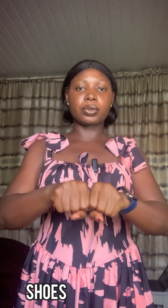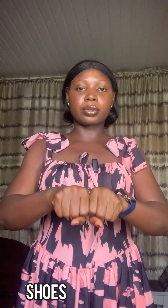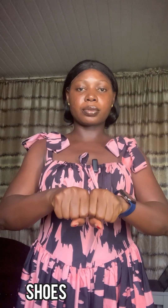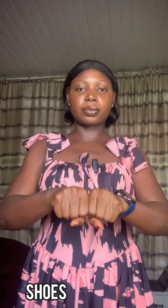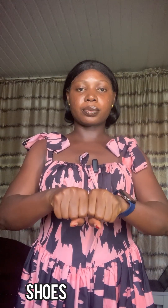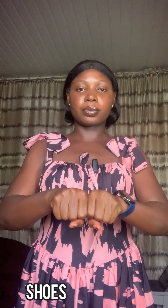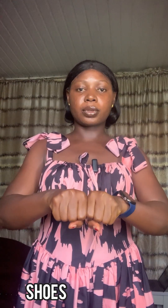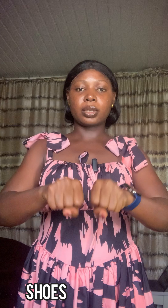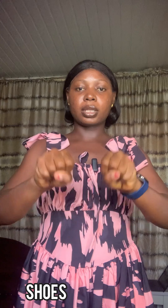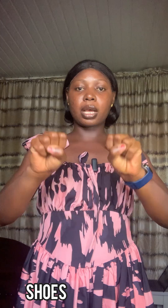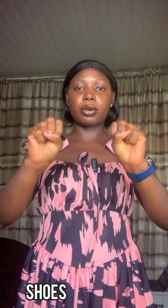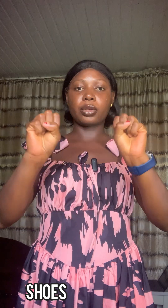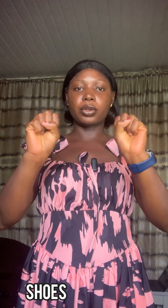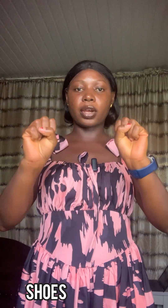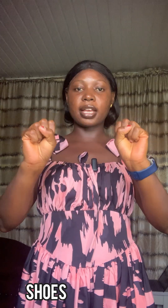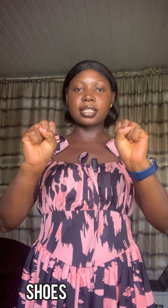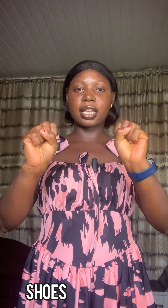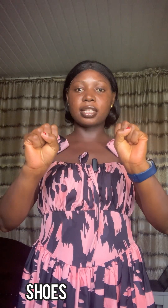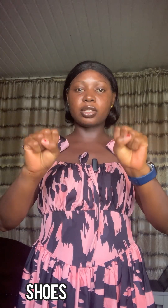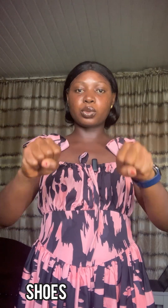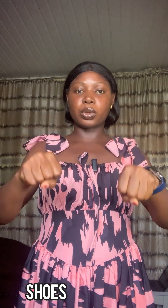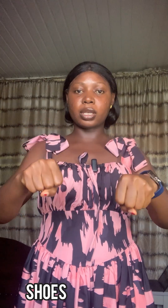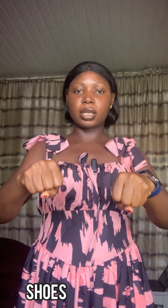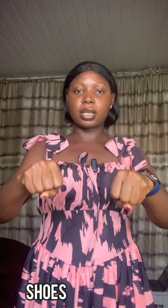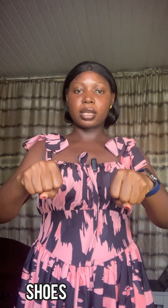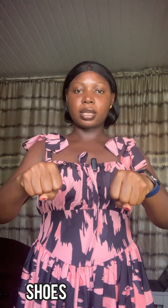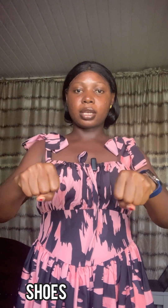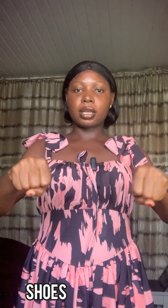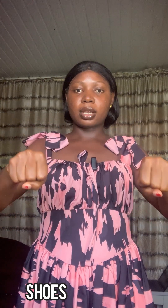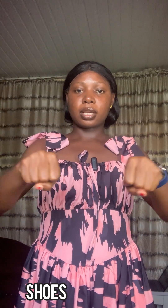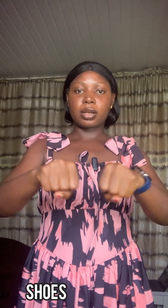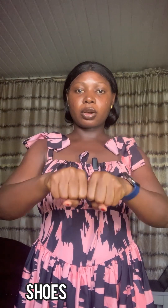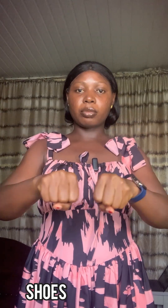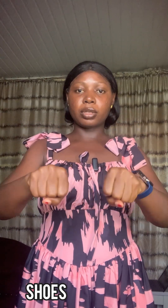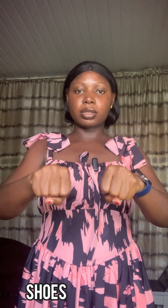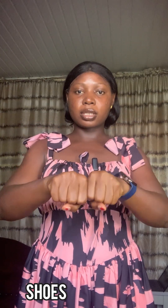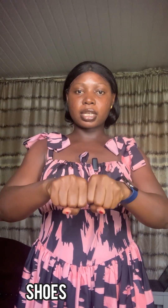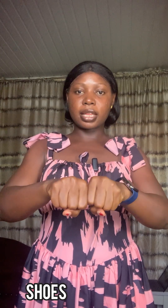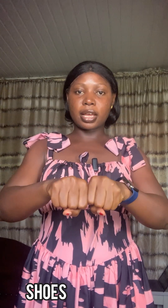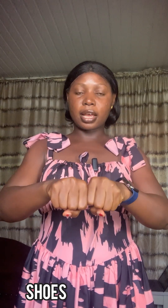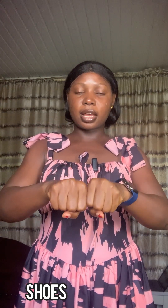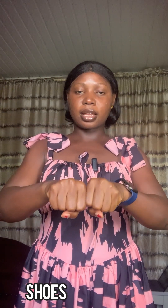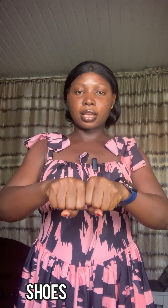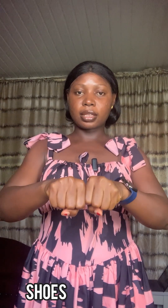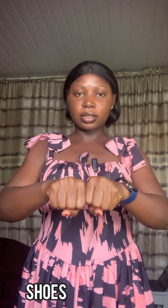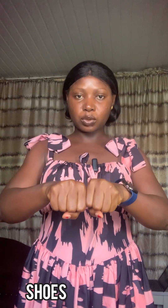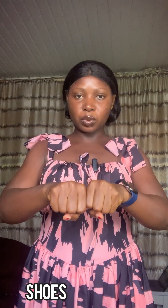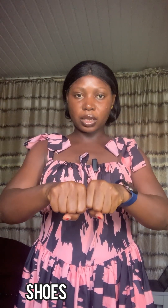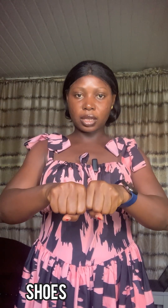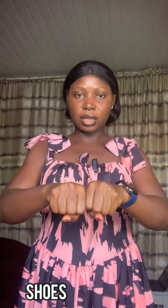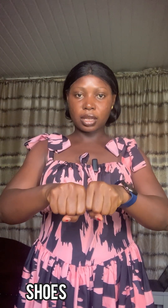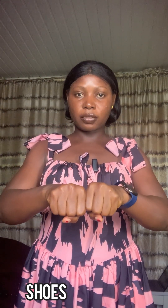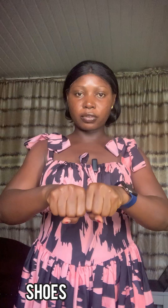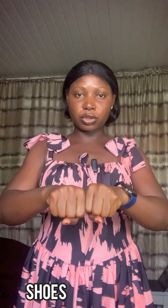Shoes. Now your S sign this way, coming together this way for